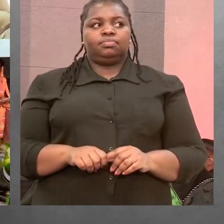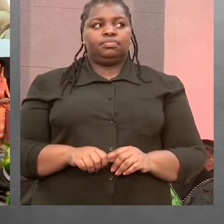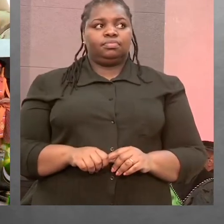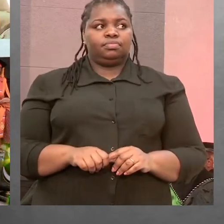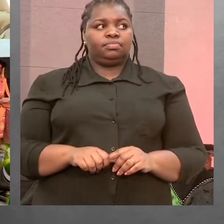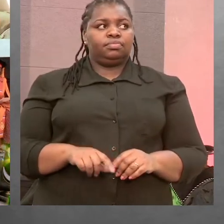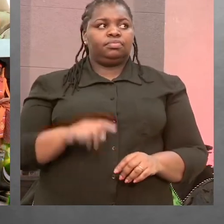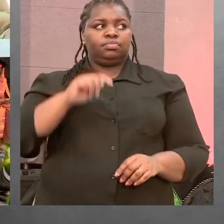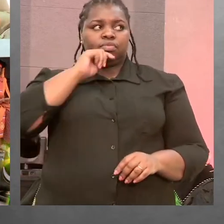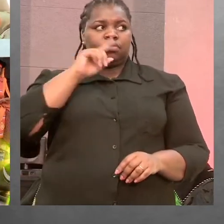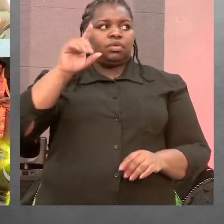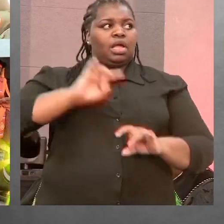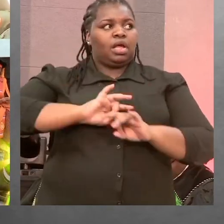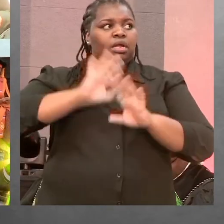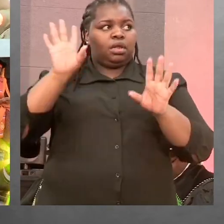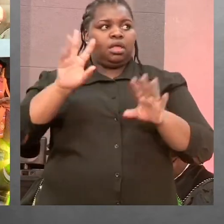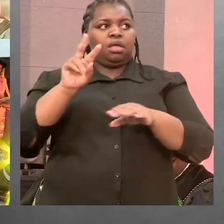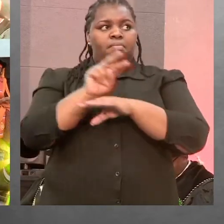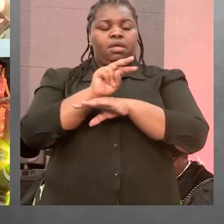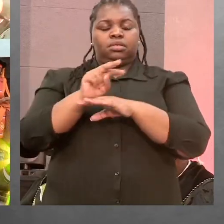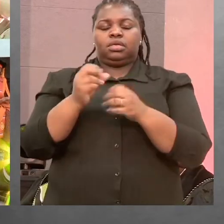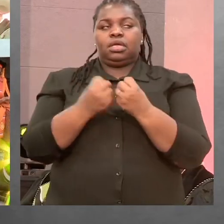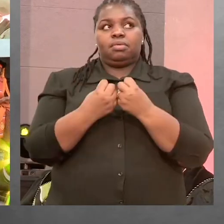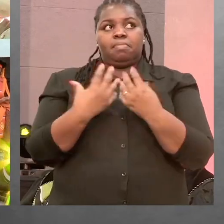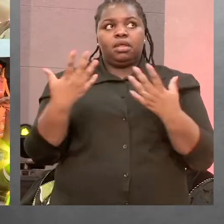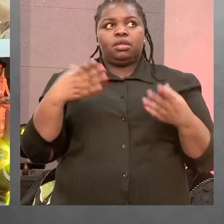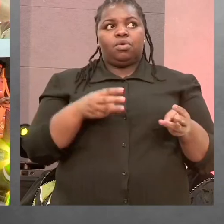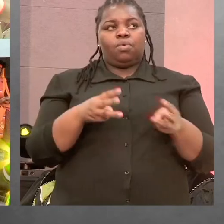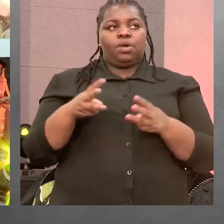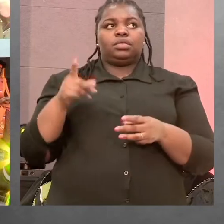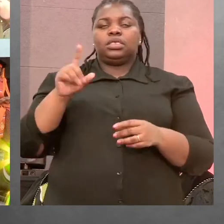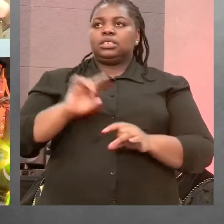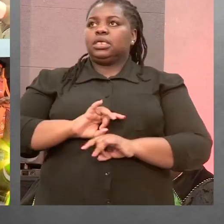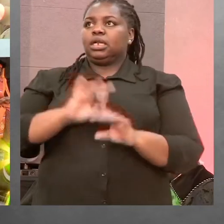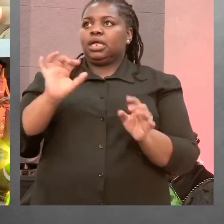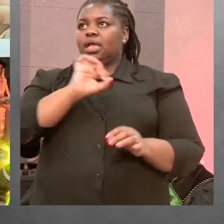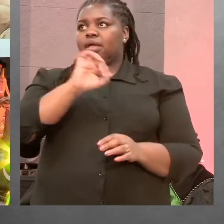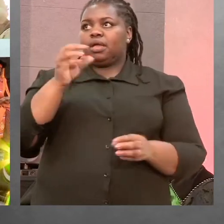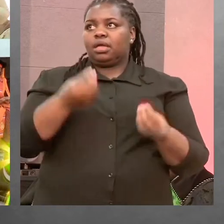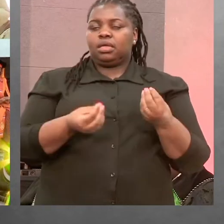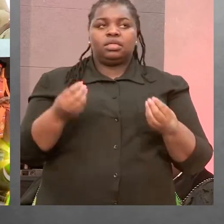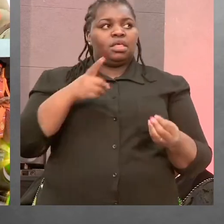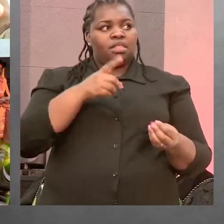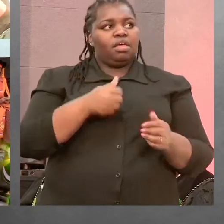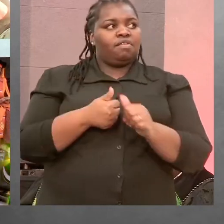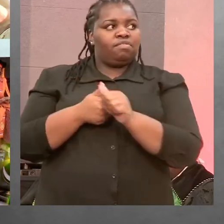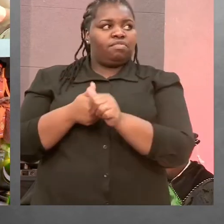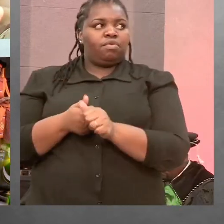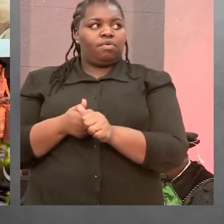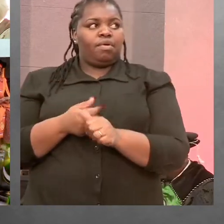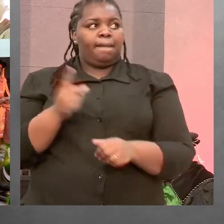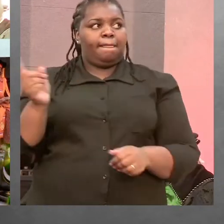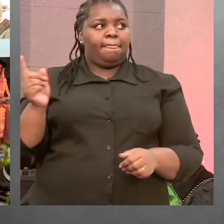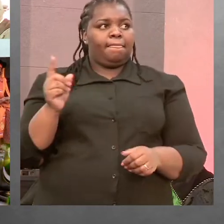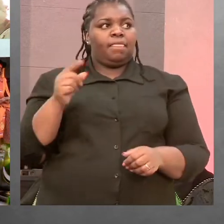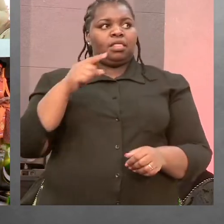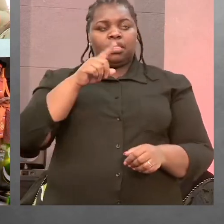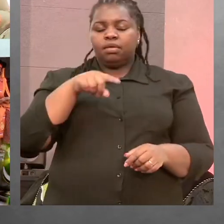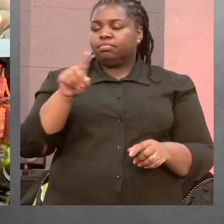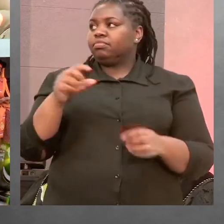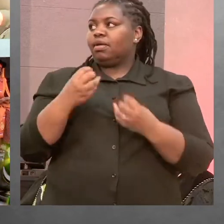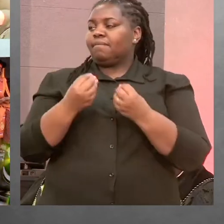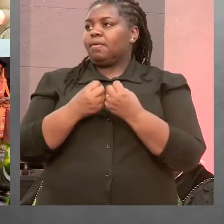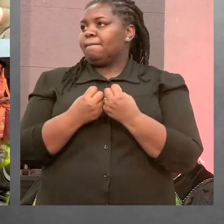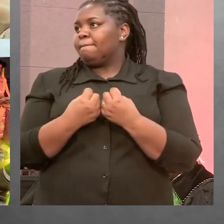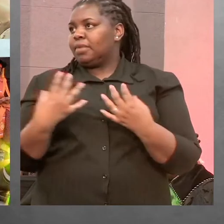She's clearly a mentor in many ways, and it is clear that her children have followed her footsteps. They go where many